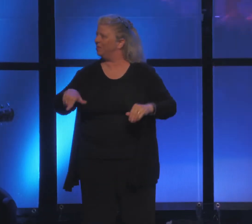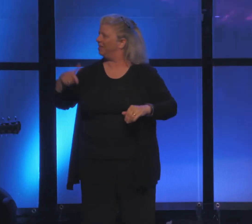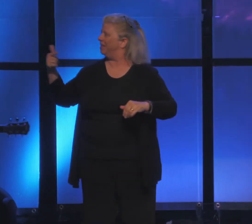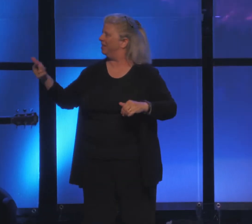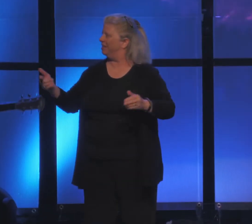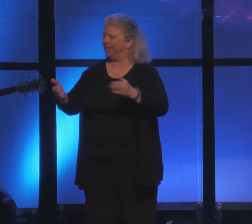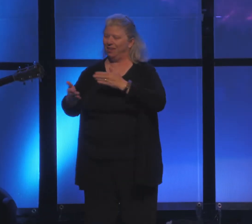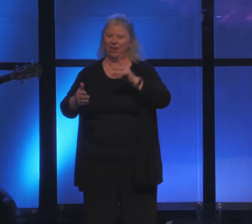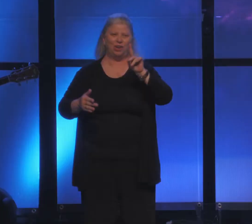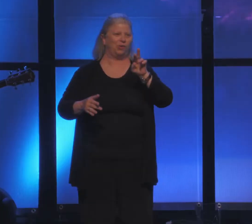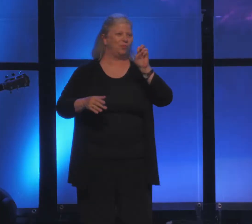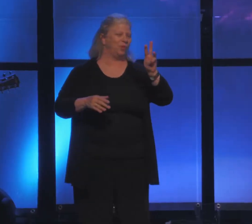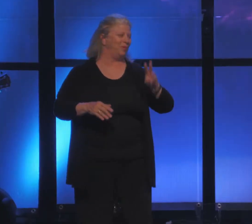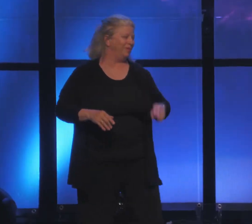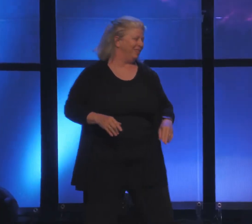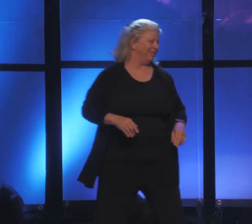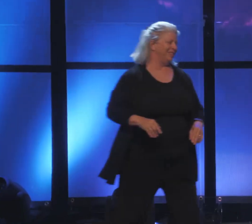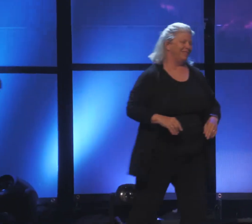over to Drew and the band.